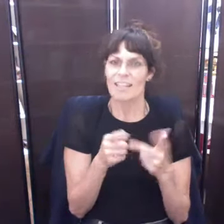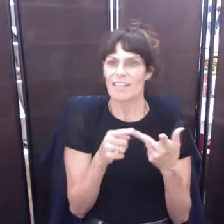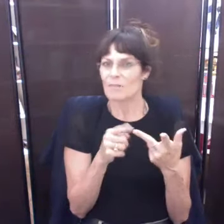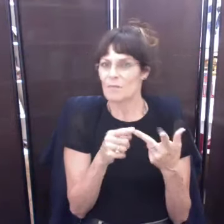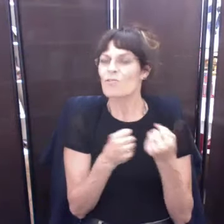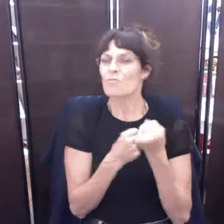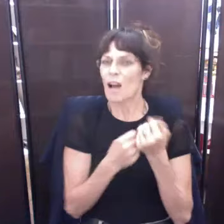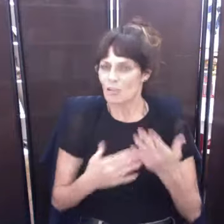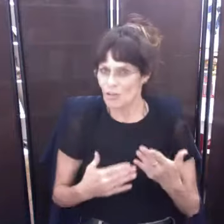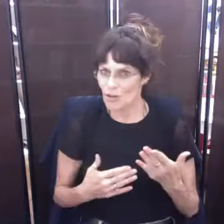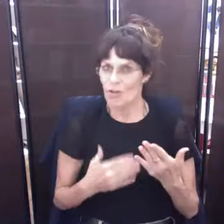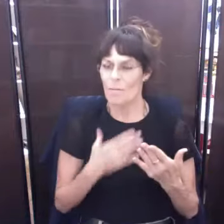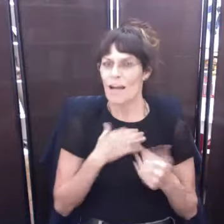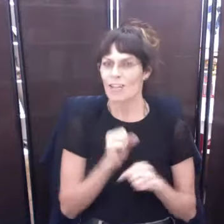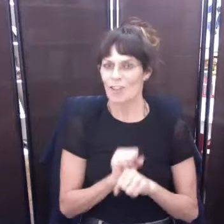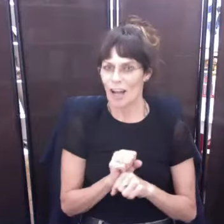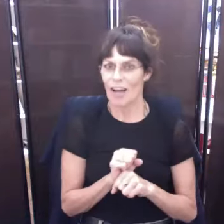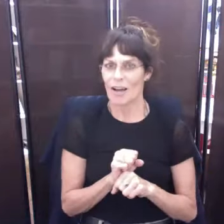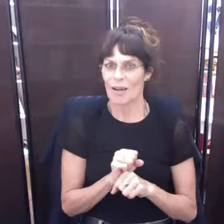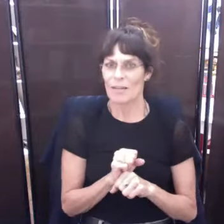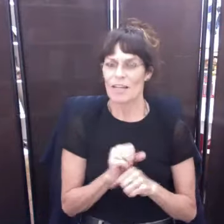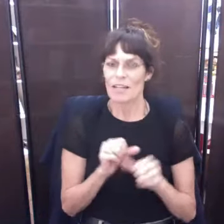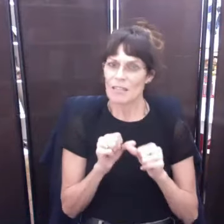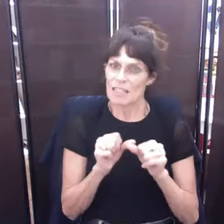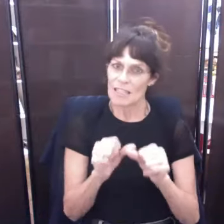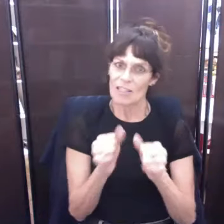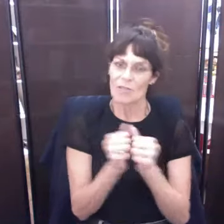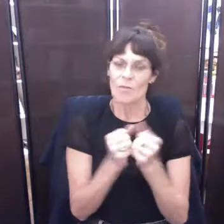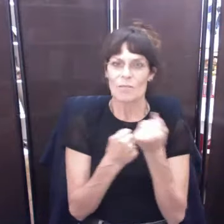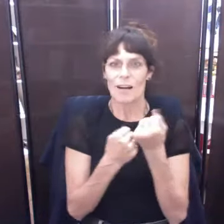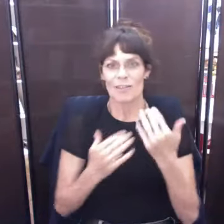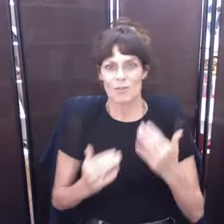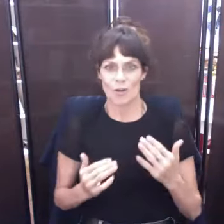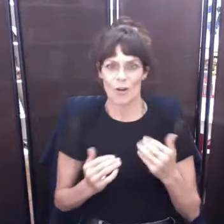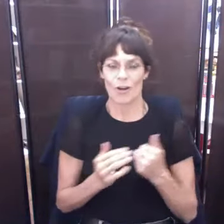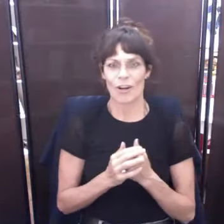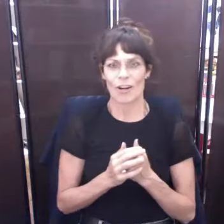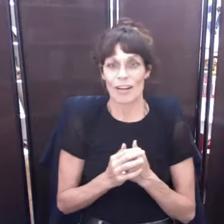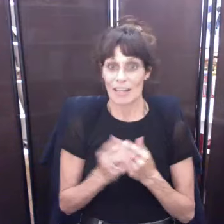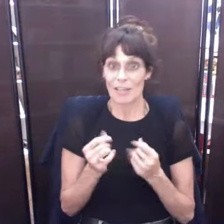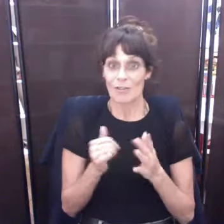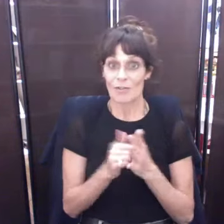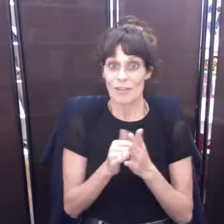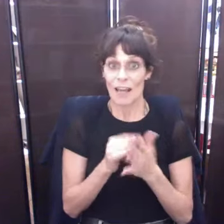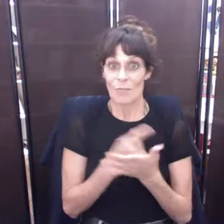It's my job to get consistent with my sponsor. And I do that on a weekly basis. In fact,